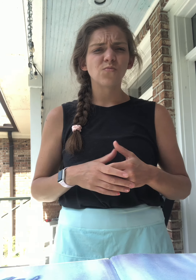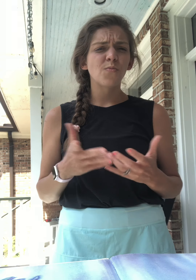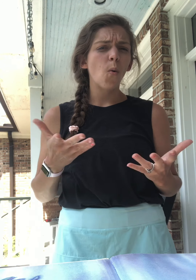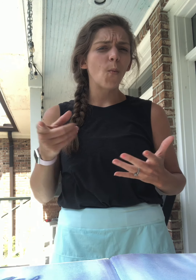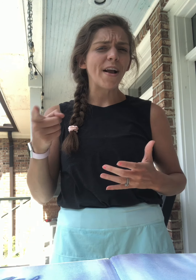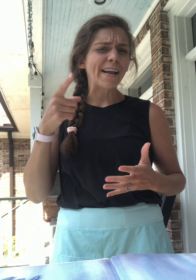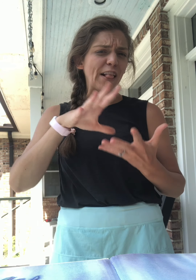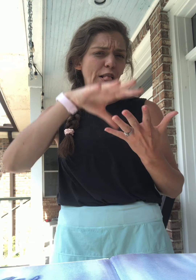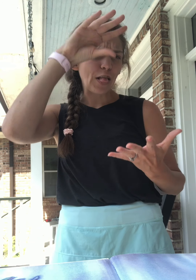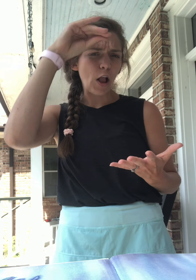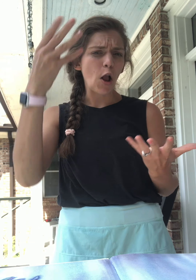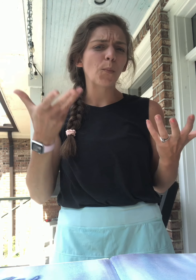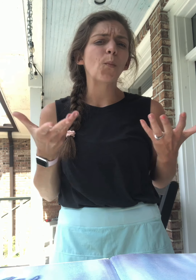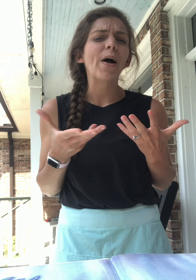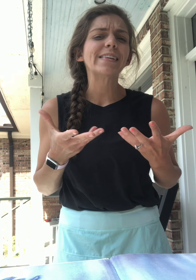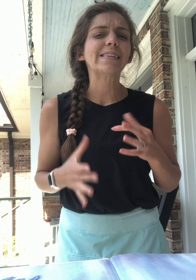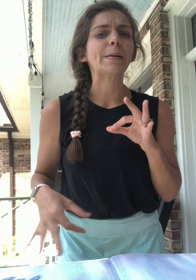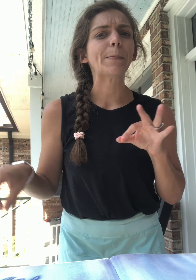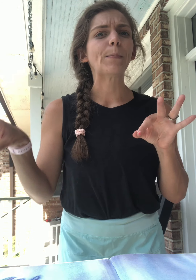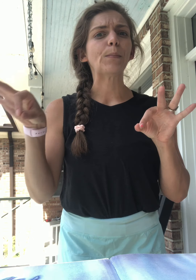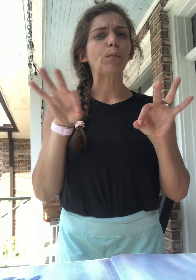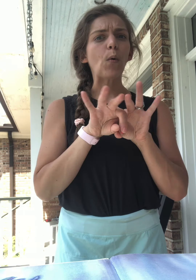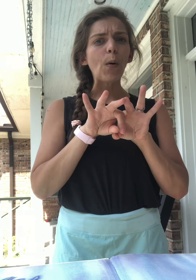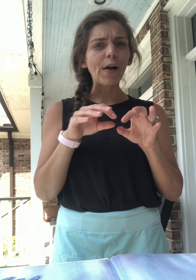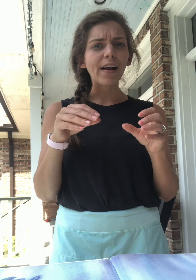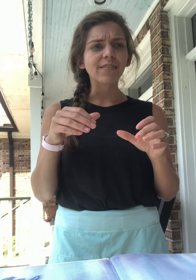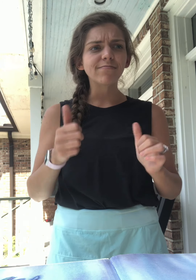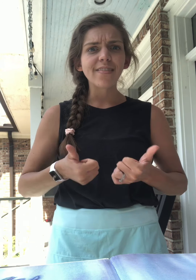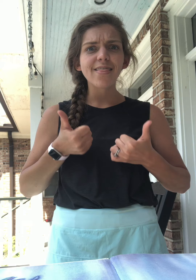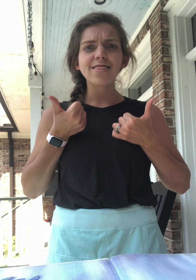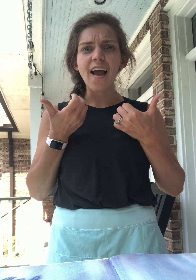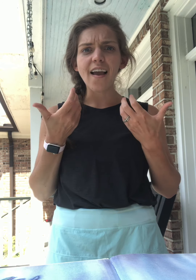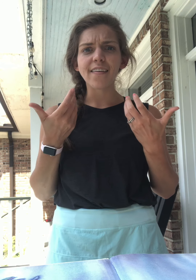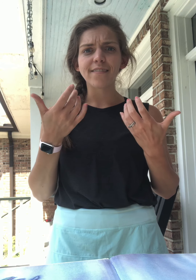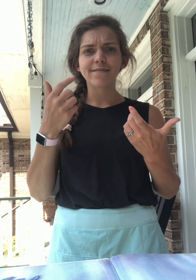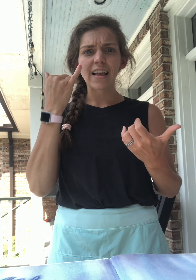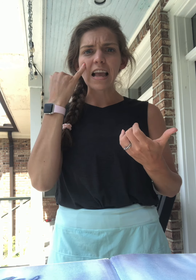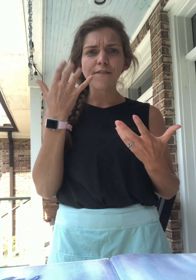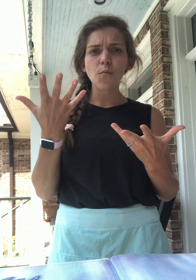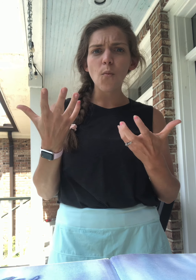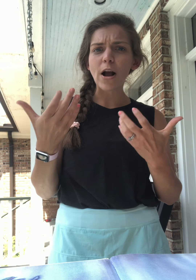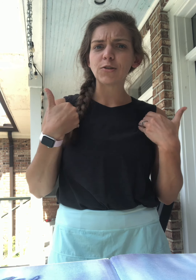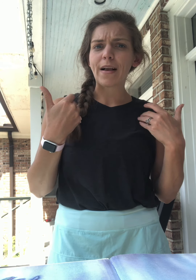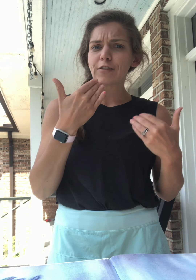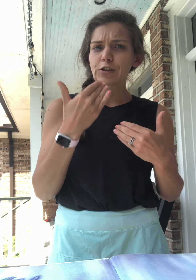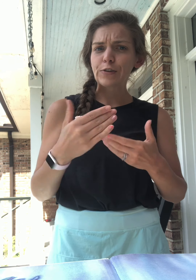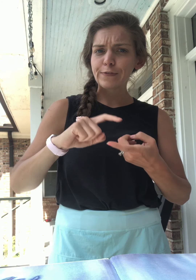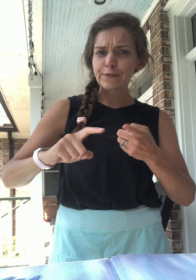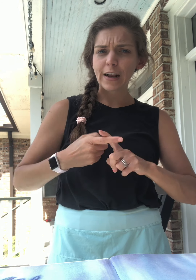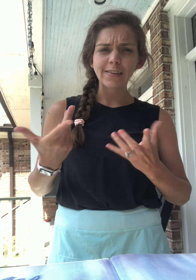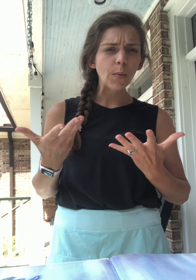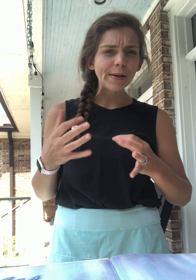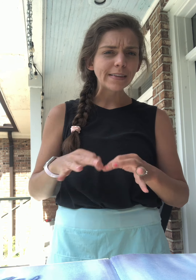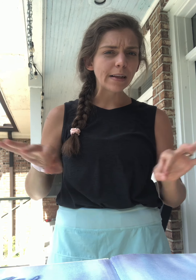solved? What did he learn? What's important in life if you want to have good friends